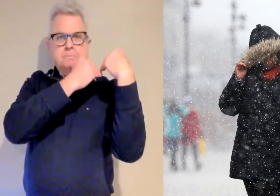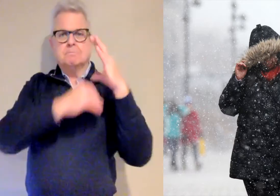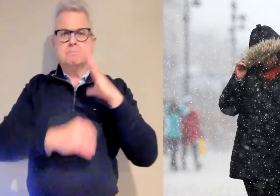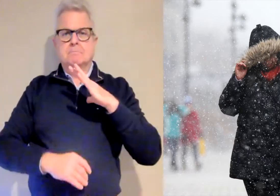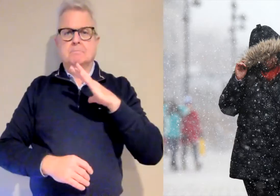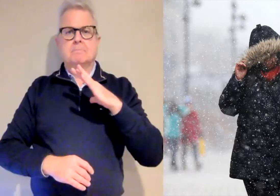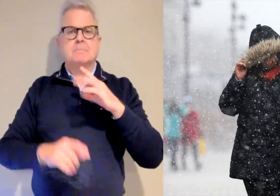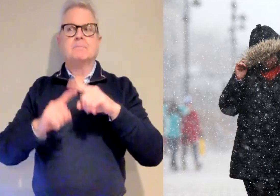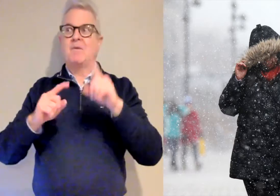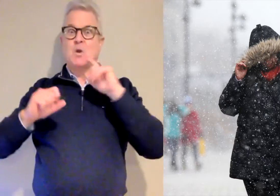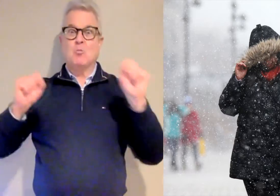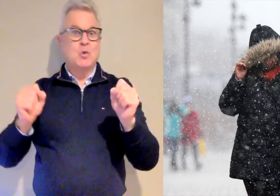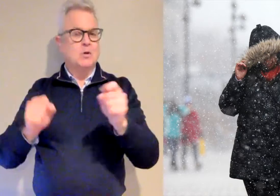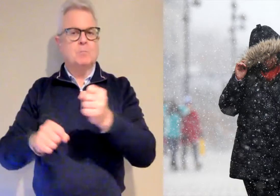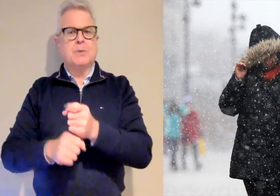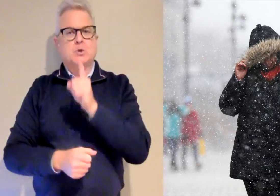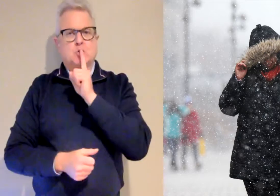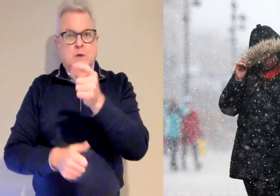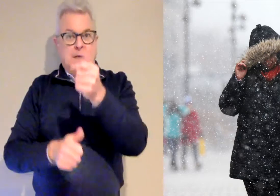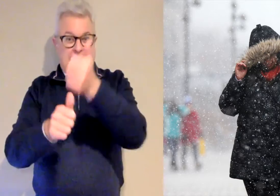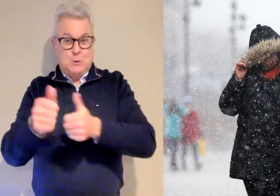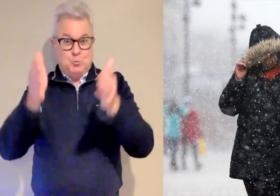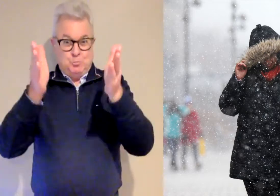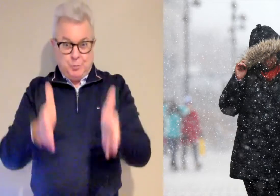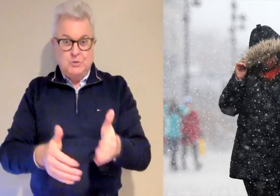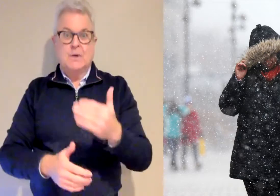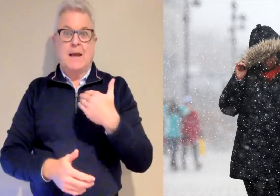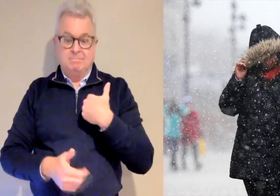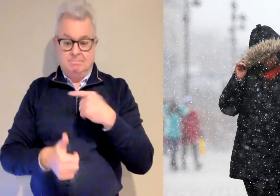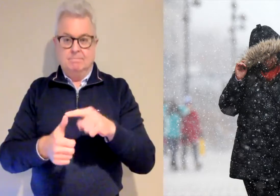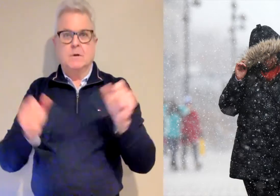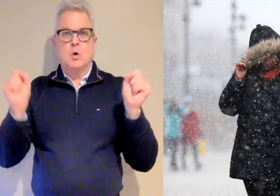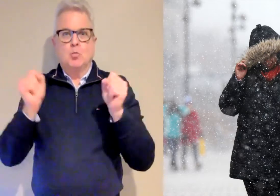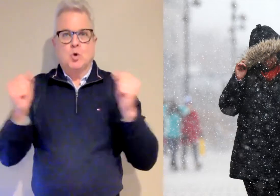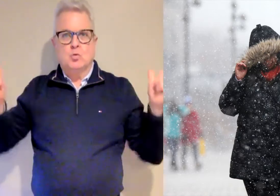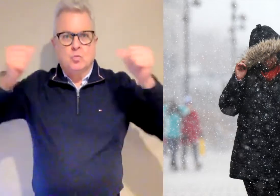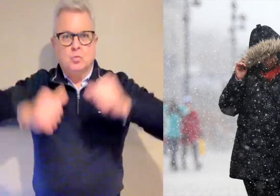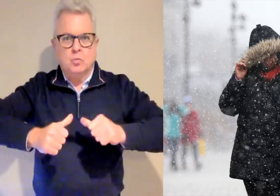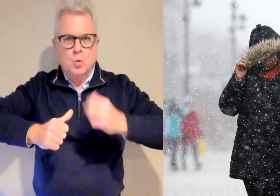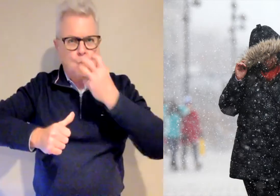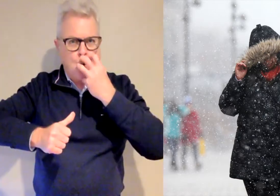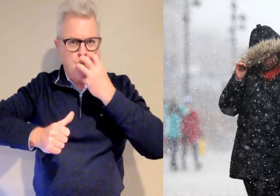things like that you keep in the summer. But for the winter, make sure that you change that over and you have the proper winter clothing in